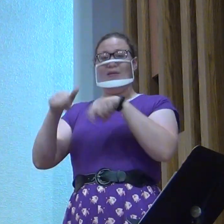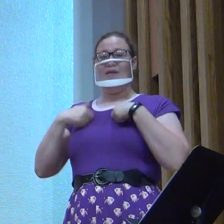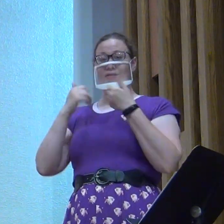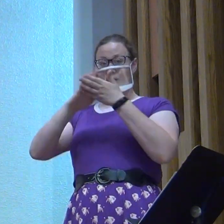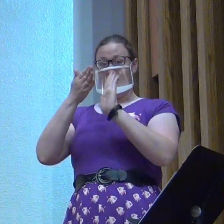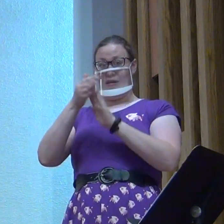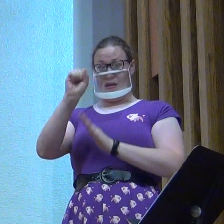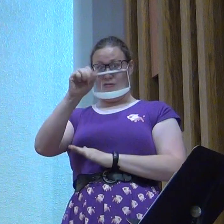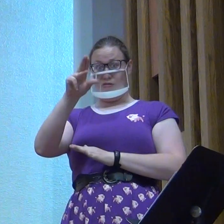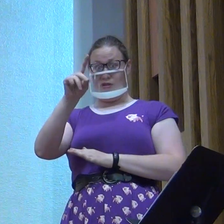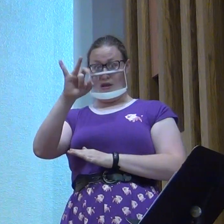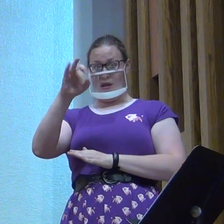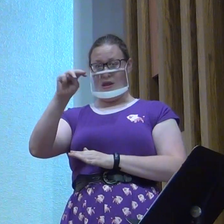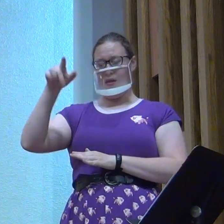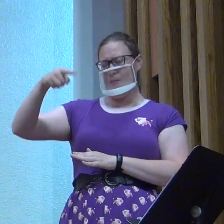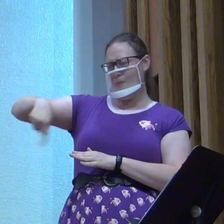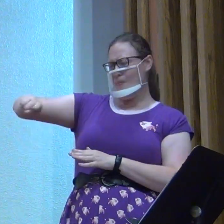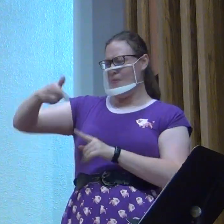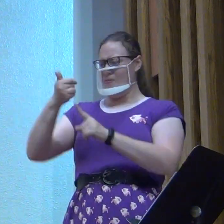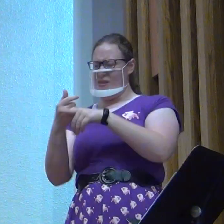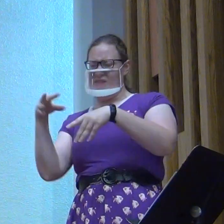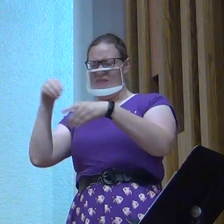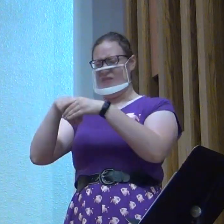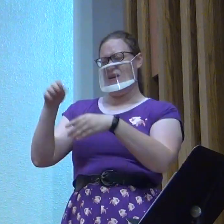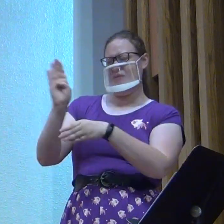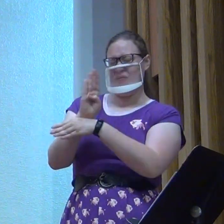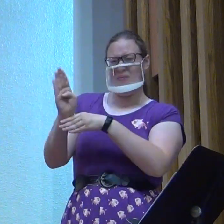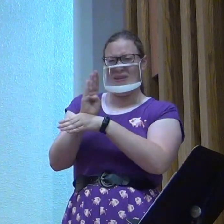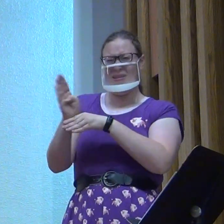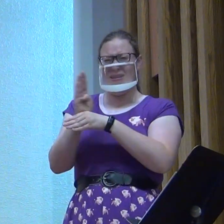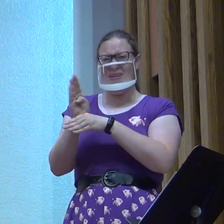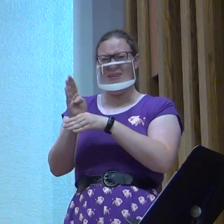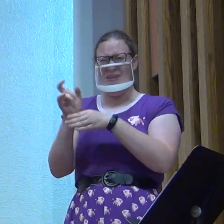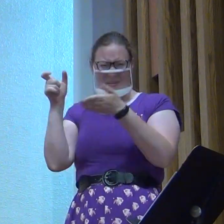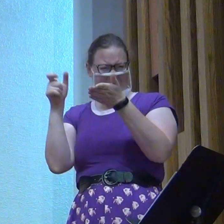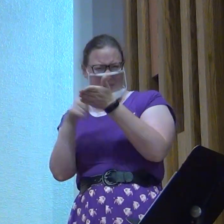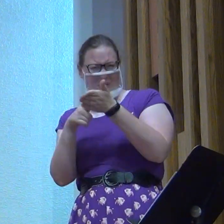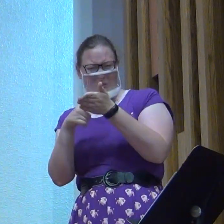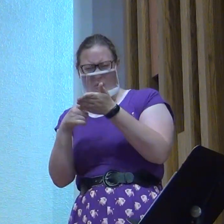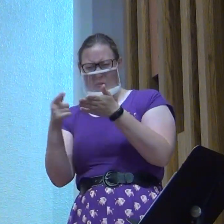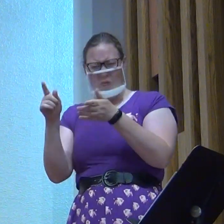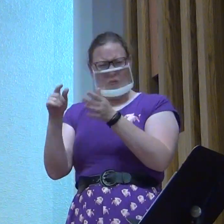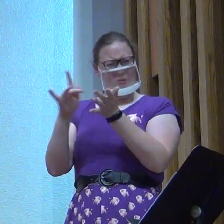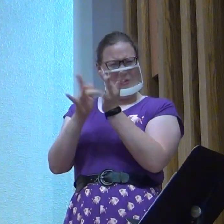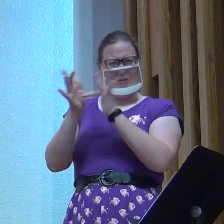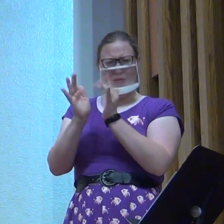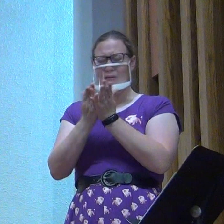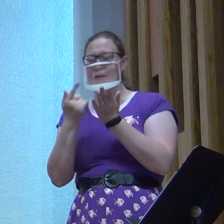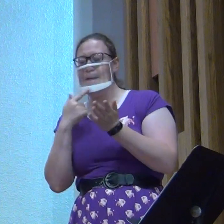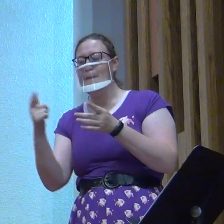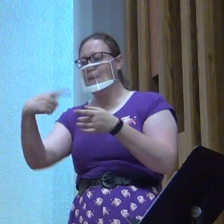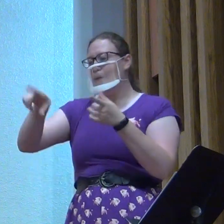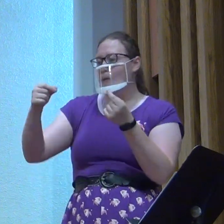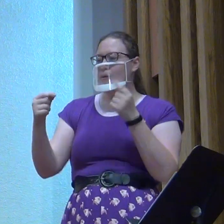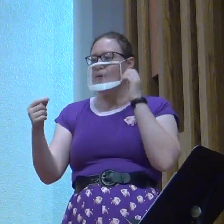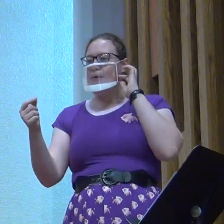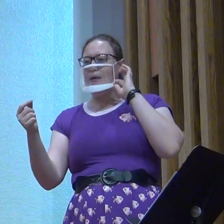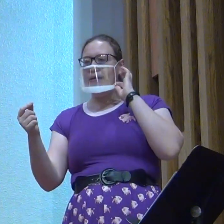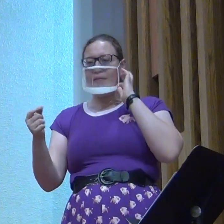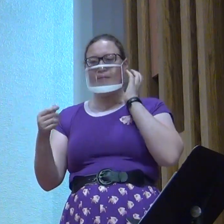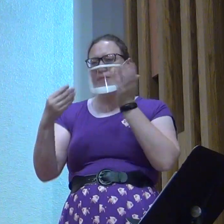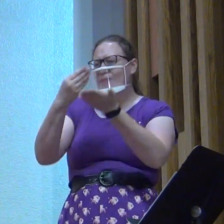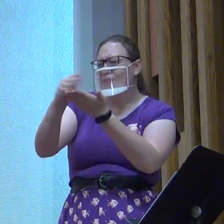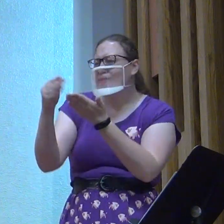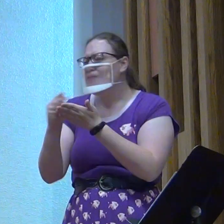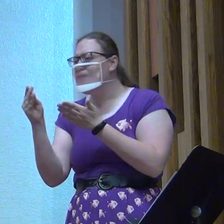people were engaged in business. Do you notice in the verse that they're just buying and selling, they're eating and drinking, they're doing the stuff that all of us